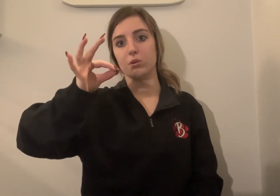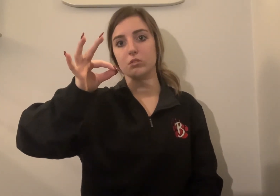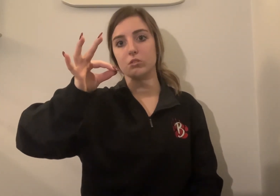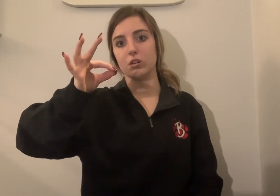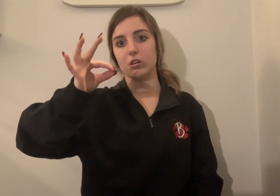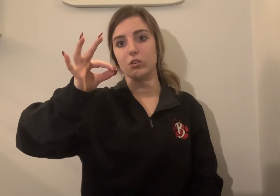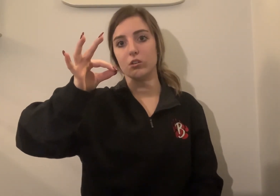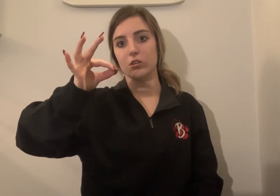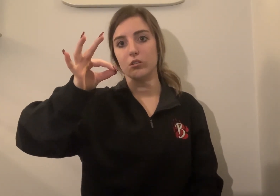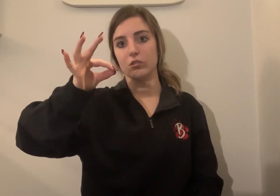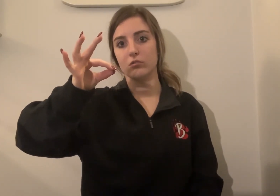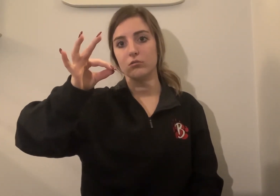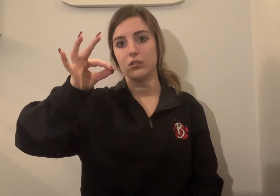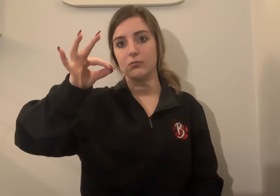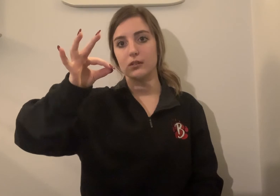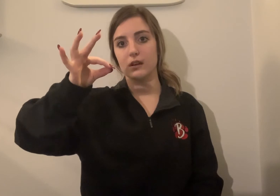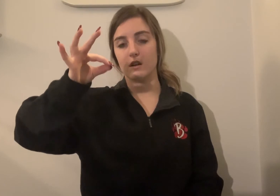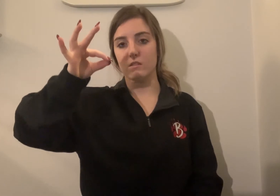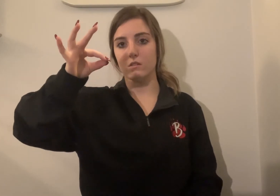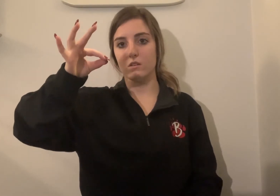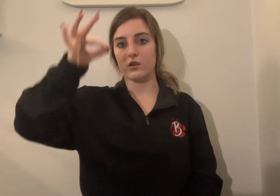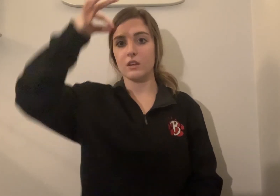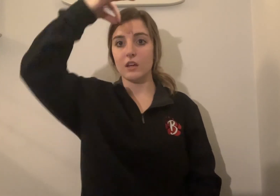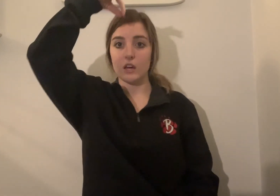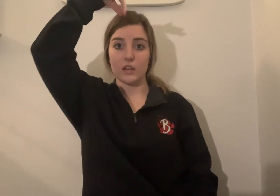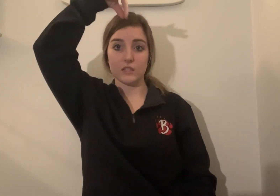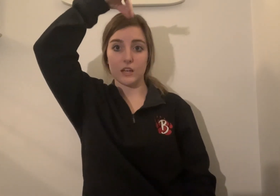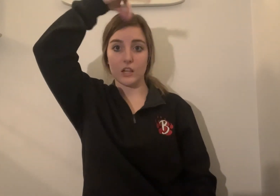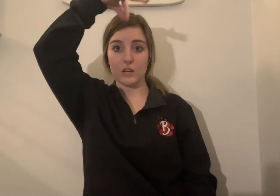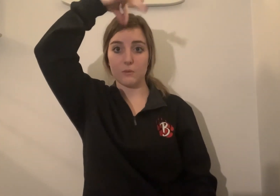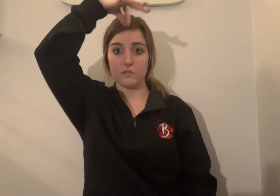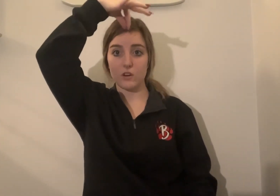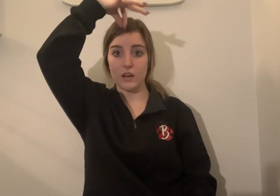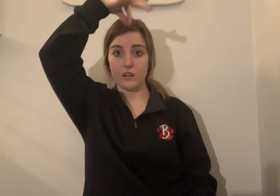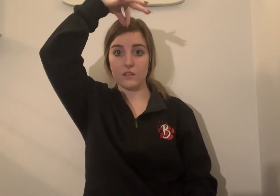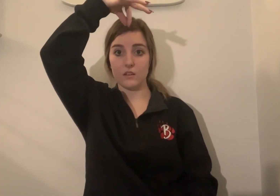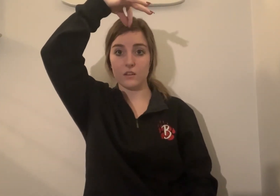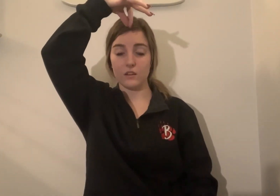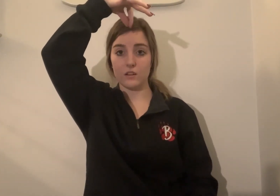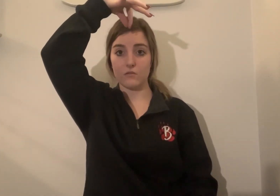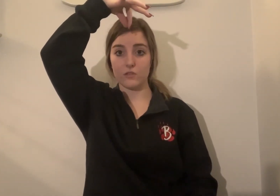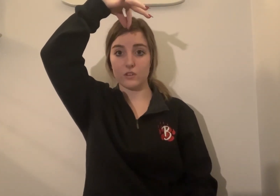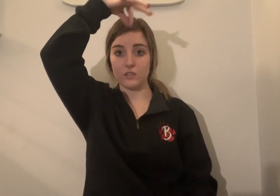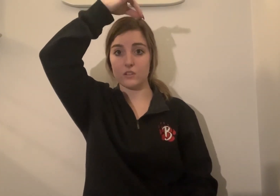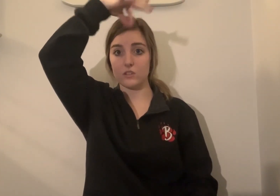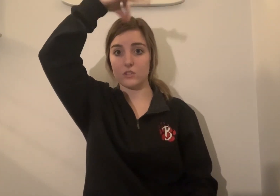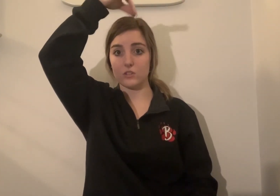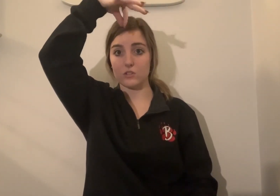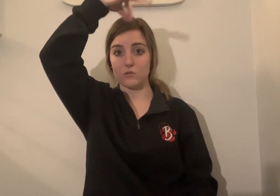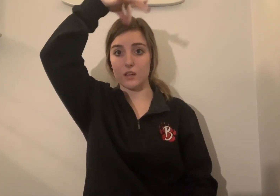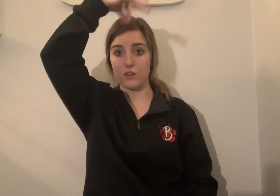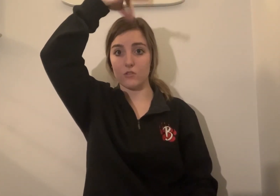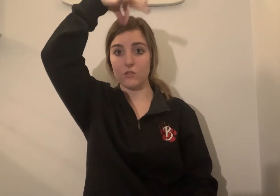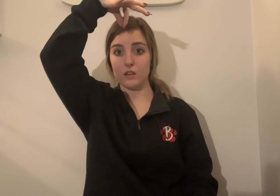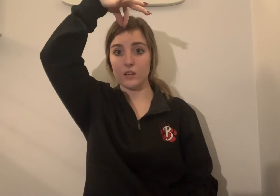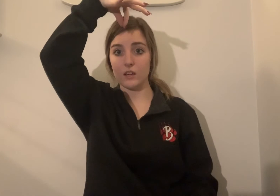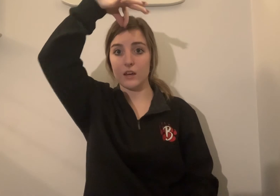pointer and your thumb together. You dangle it above your head first. So dangle and